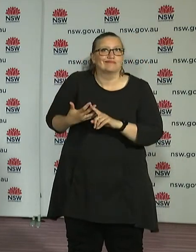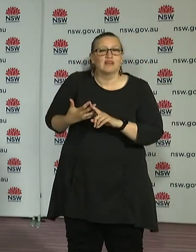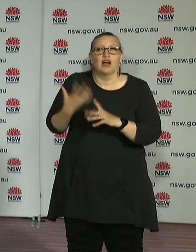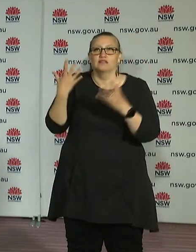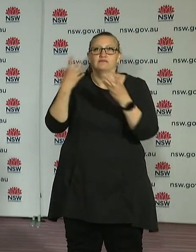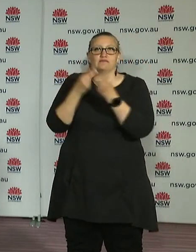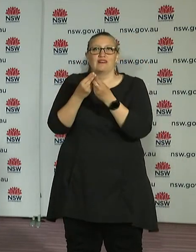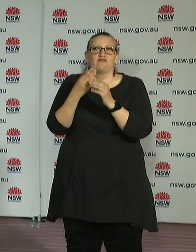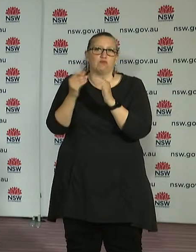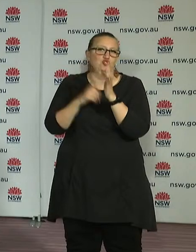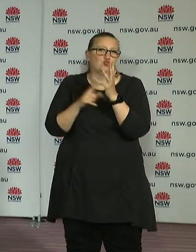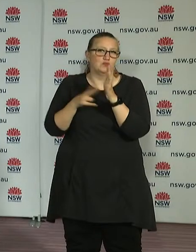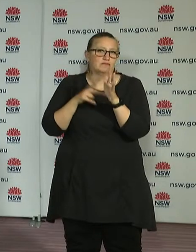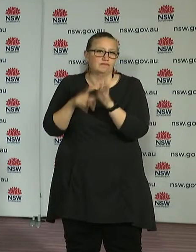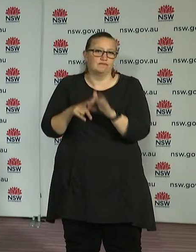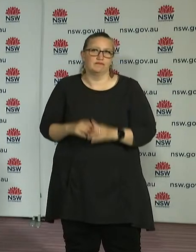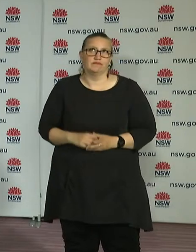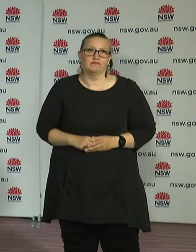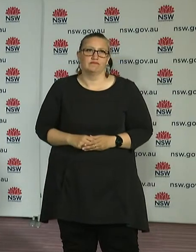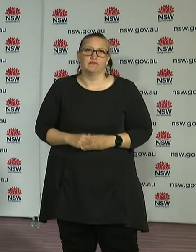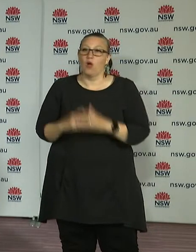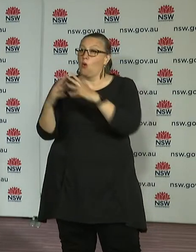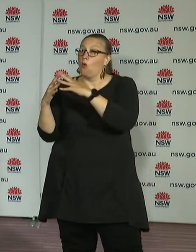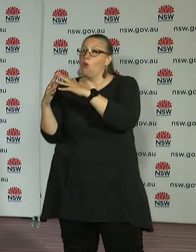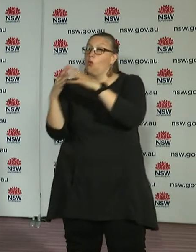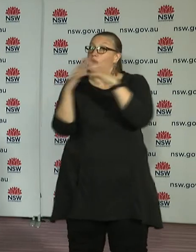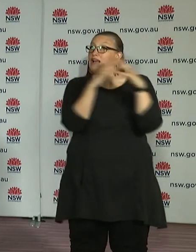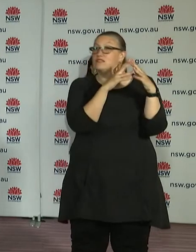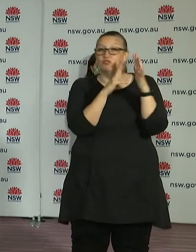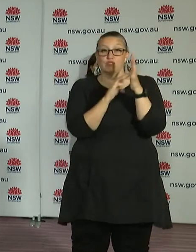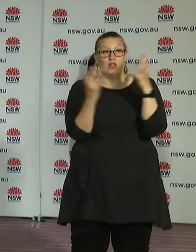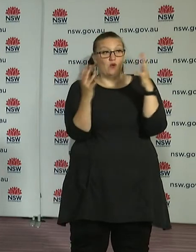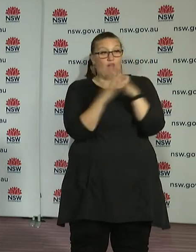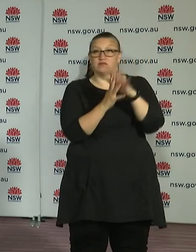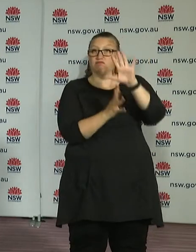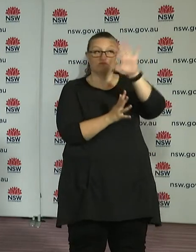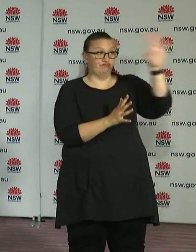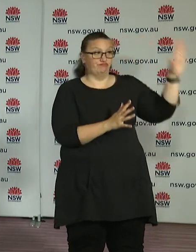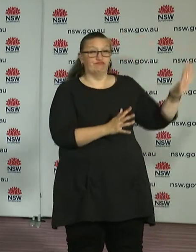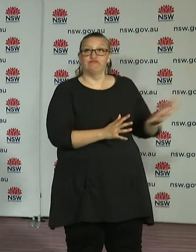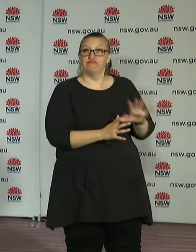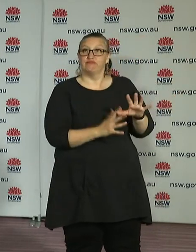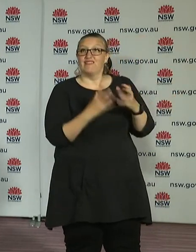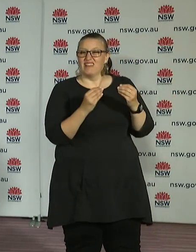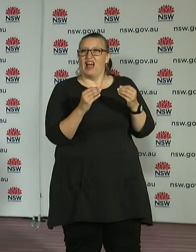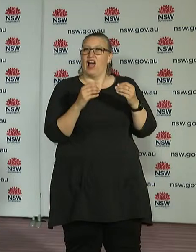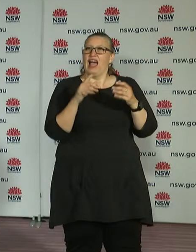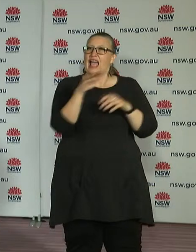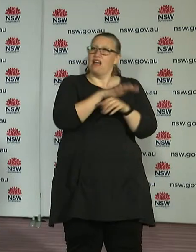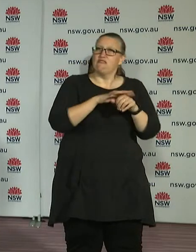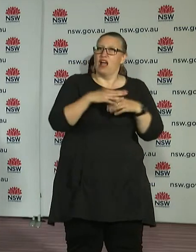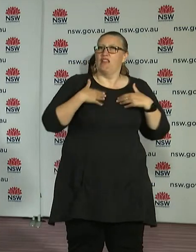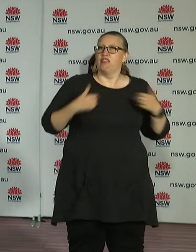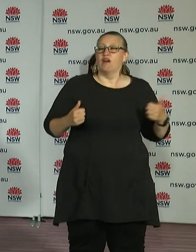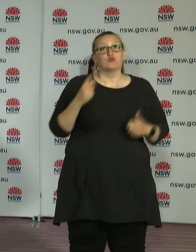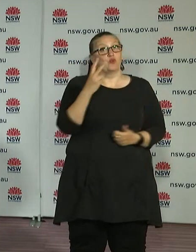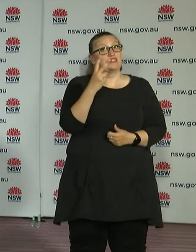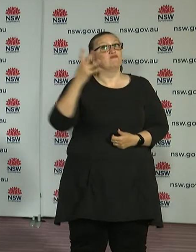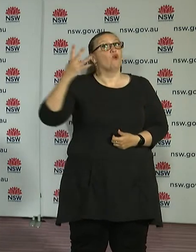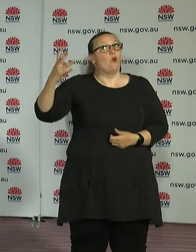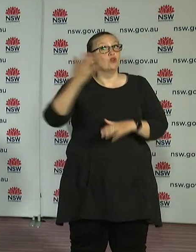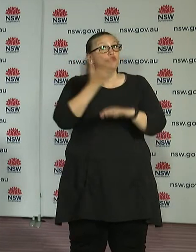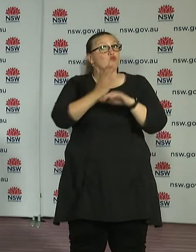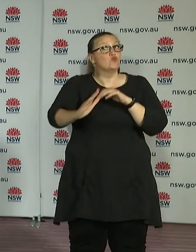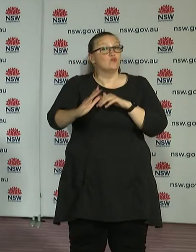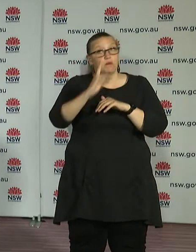In the western part of New South Wales, across the Western New South Wales local health district, there were 24 new cases